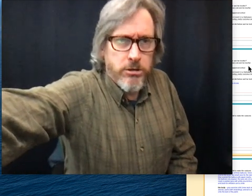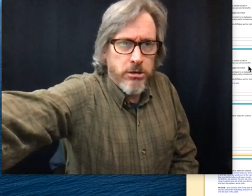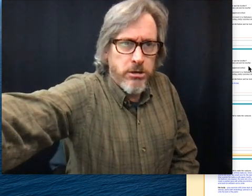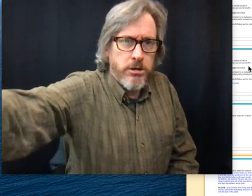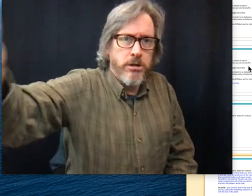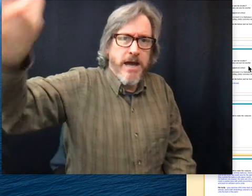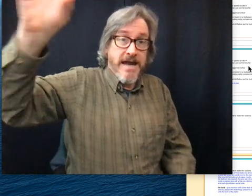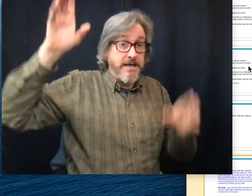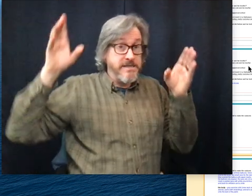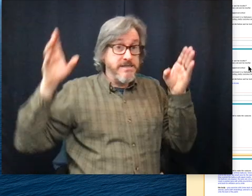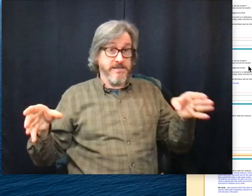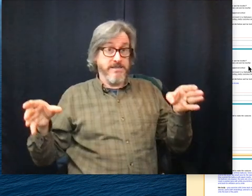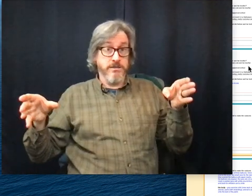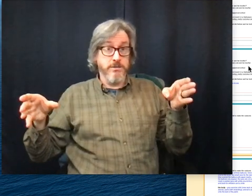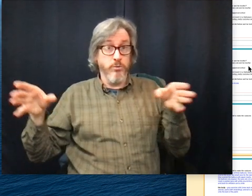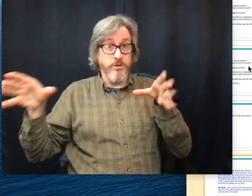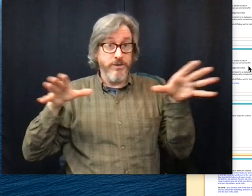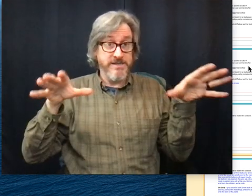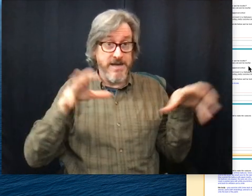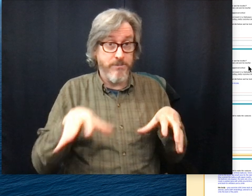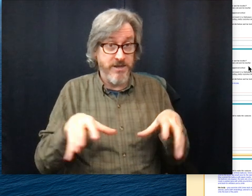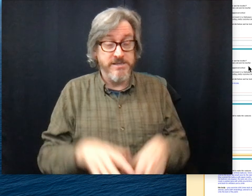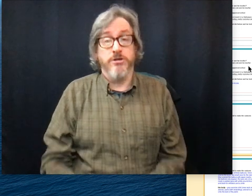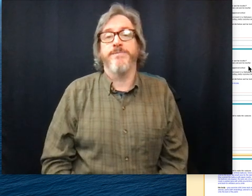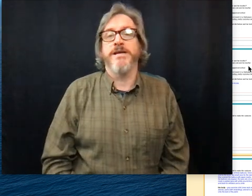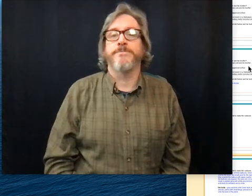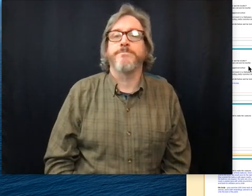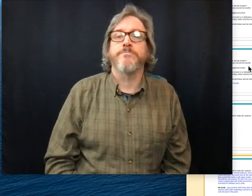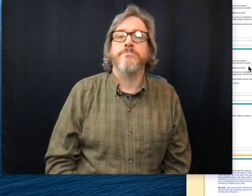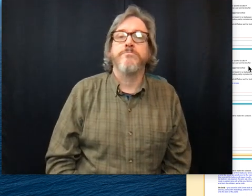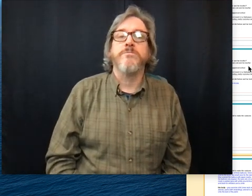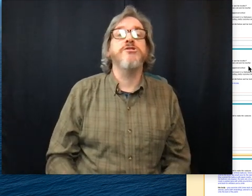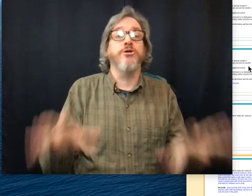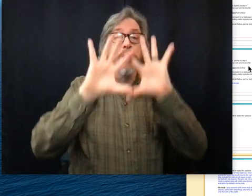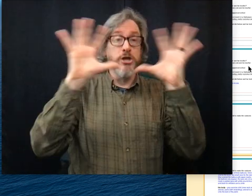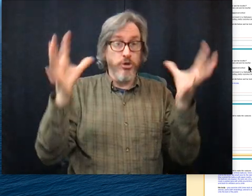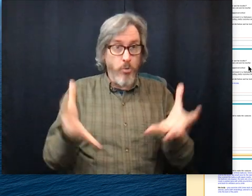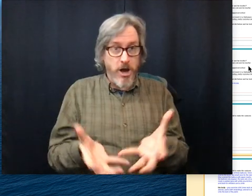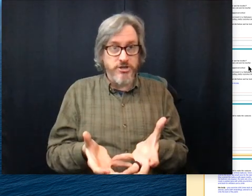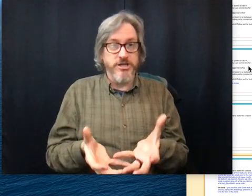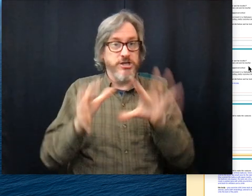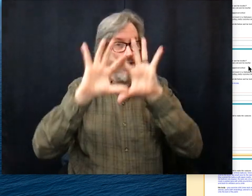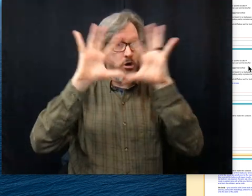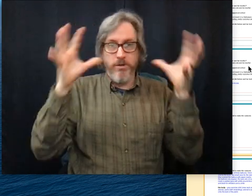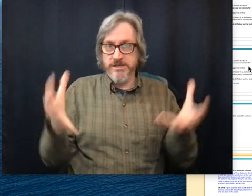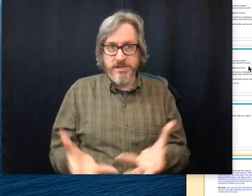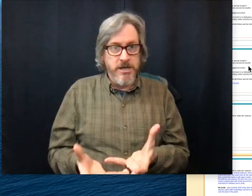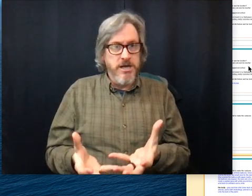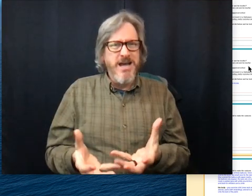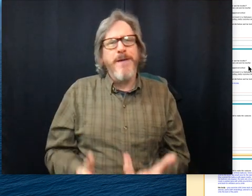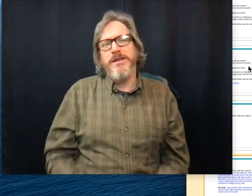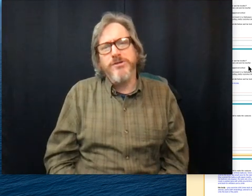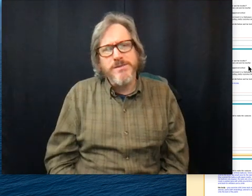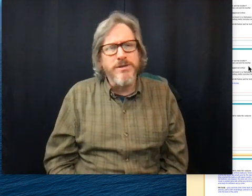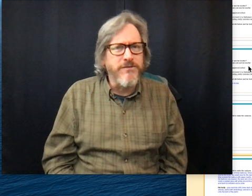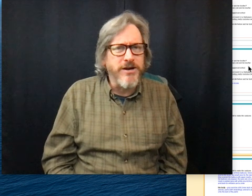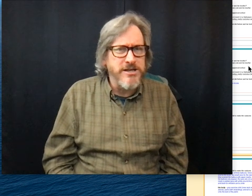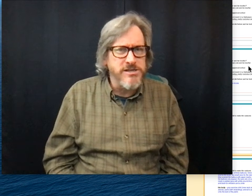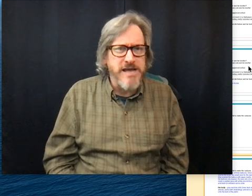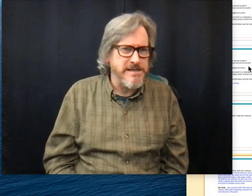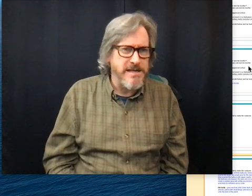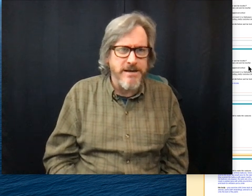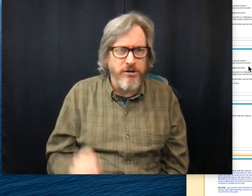clear and consistent when we set up things in our space. So you'll watch that she's always, I mean, there's some